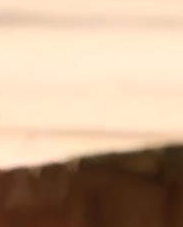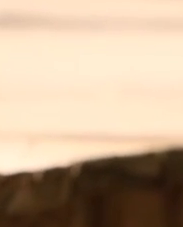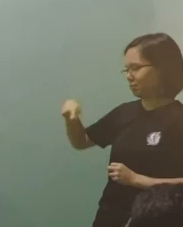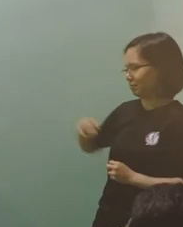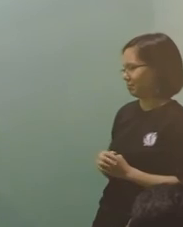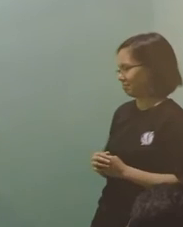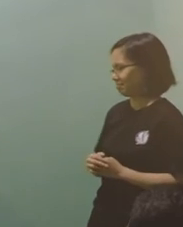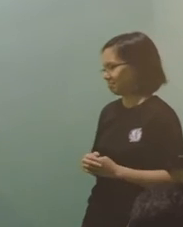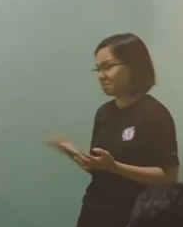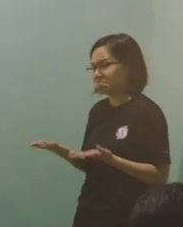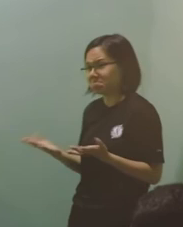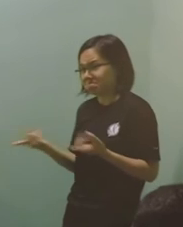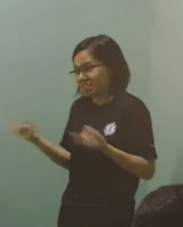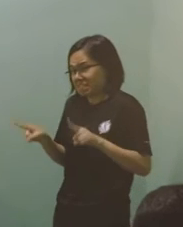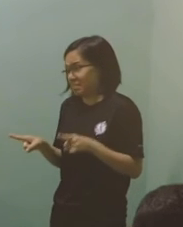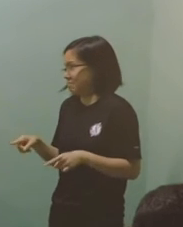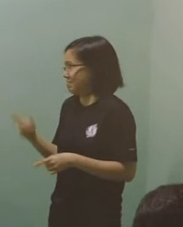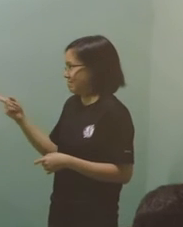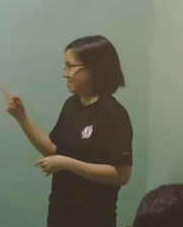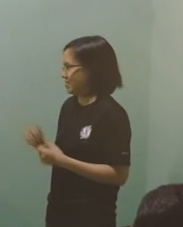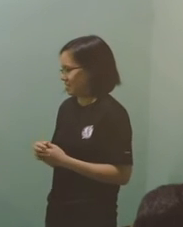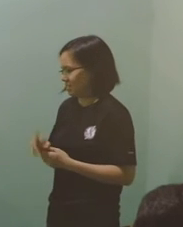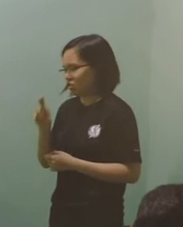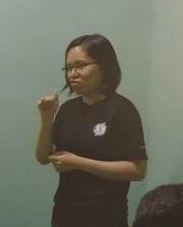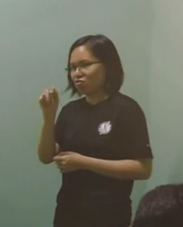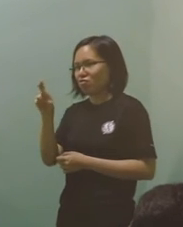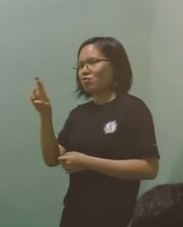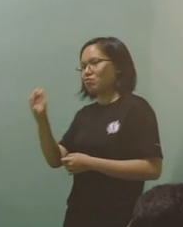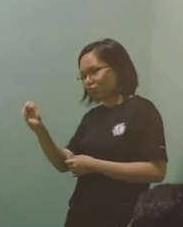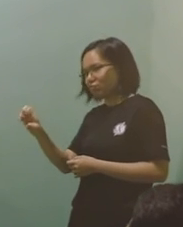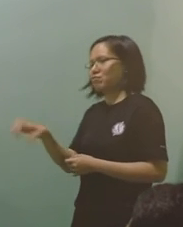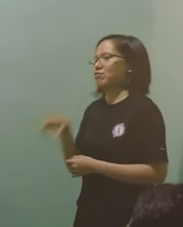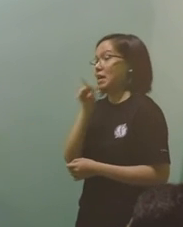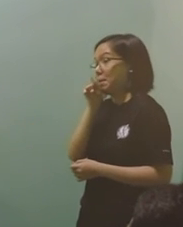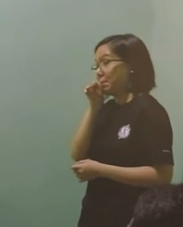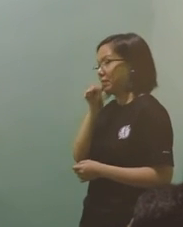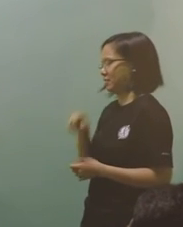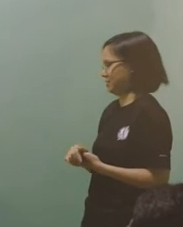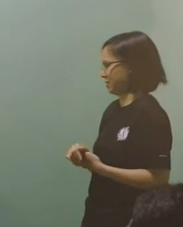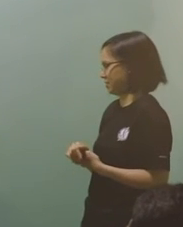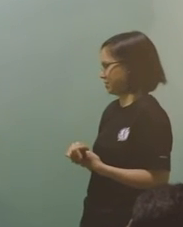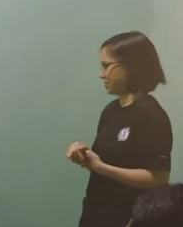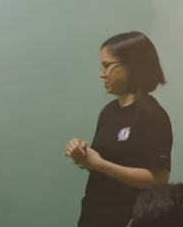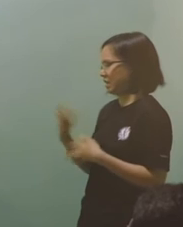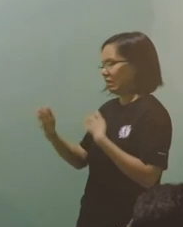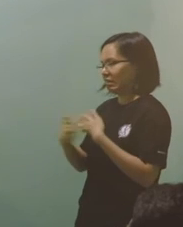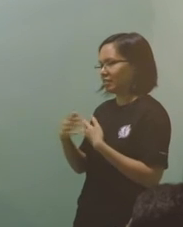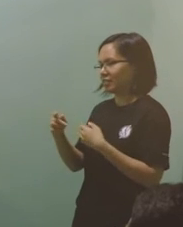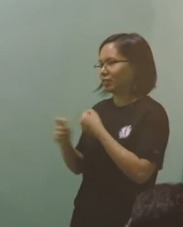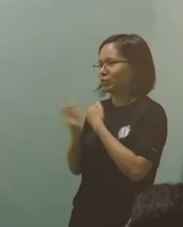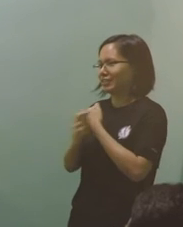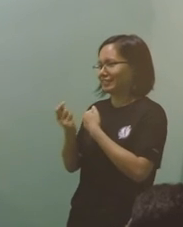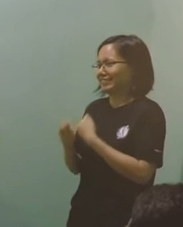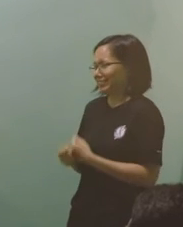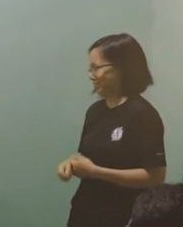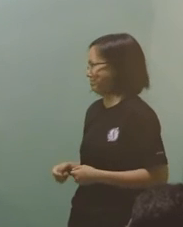So basically what's happening is this apparently, it's a very rare resident bird. It's called the mangrove pita, and it's actually near threatened. And I